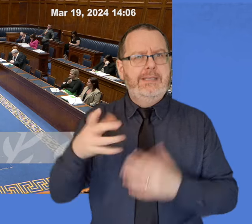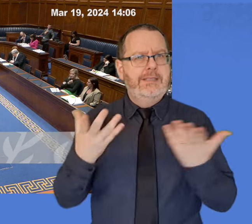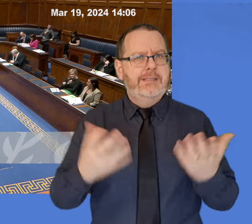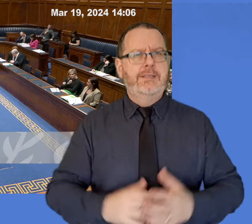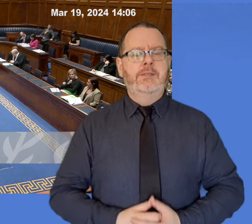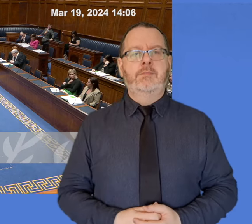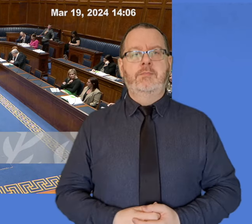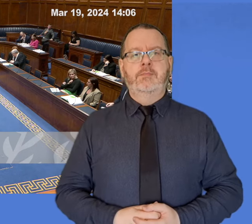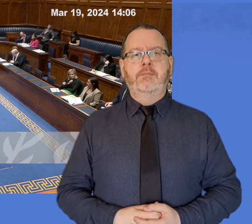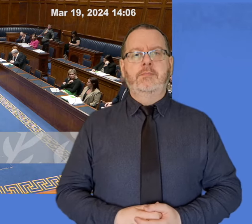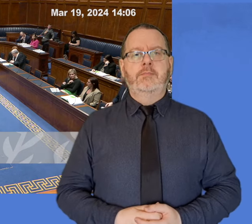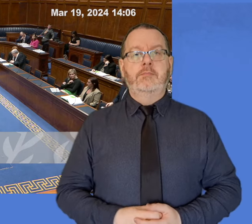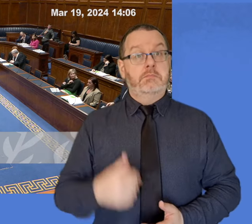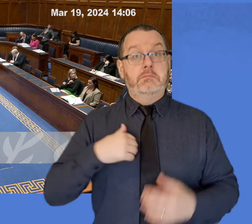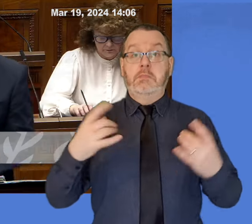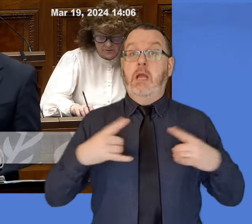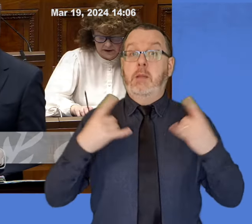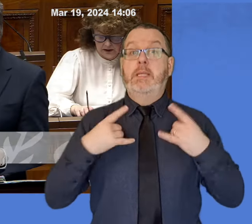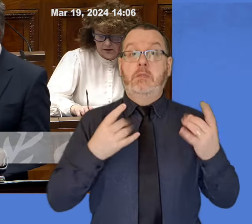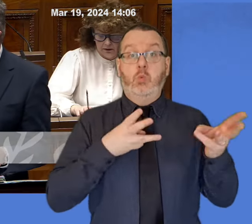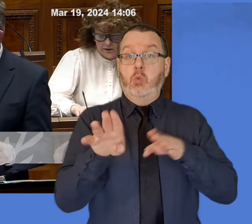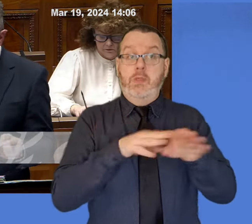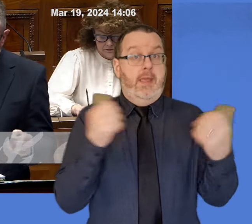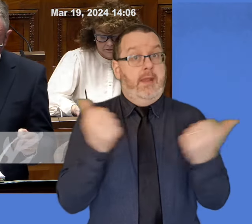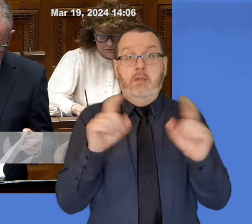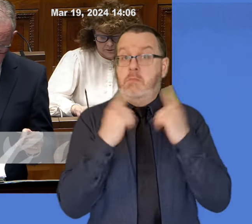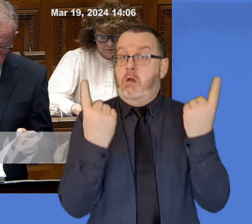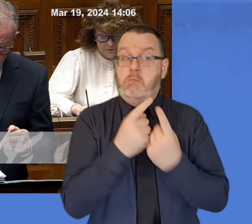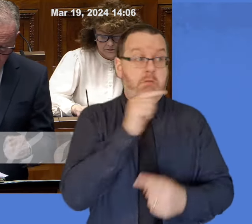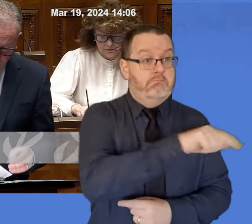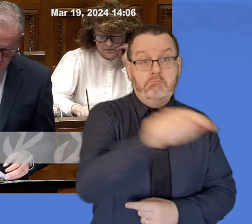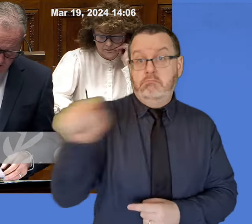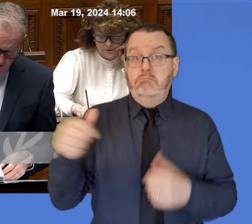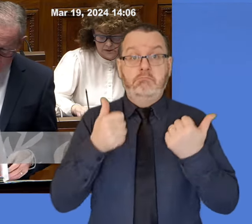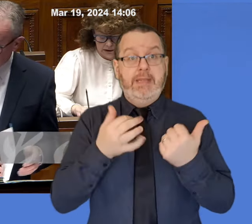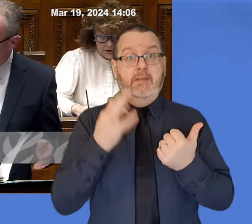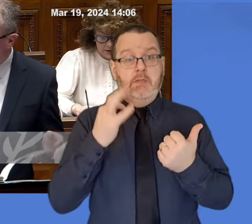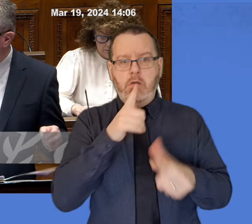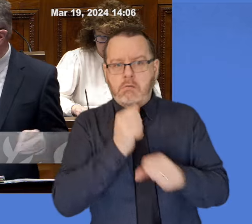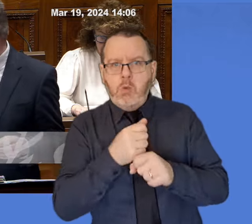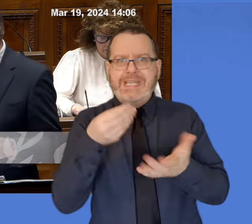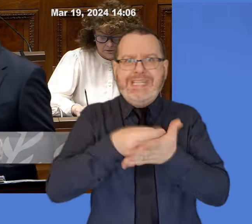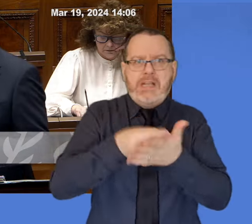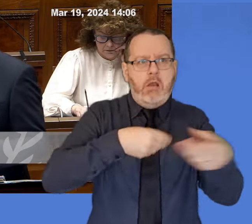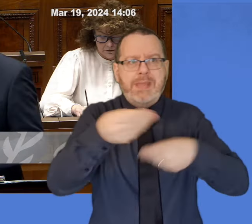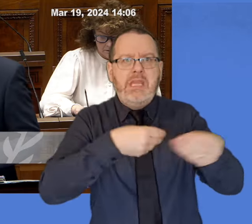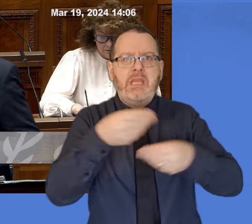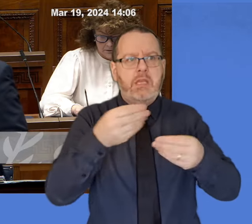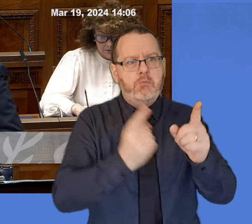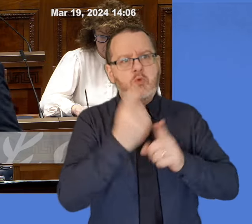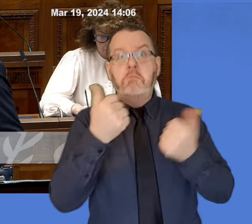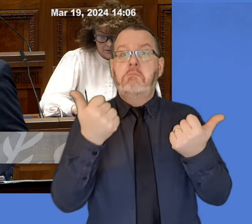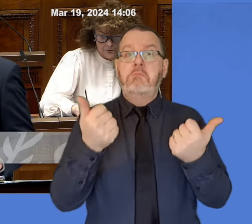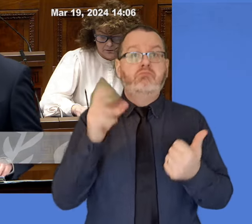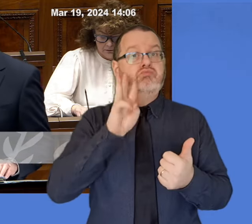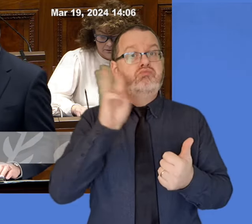I'm very happy to work across departmentally in relation to anything which I think can improve our economy. I previously had a strong working relationship with